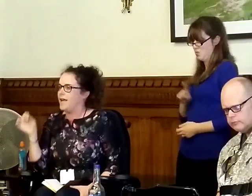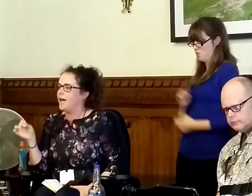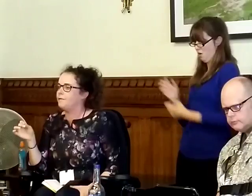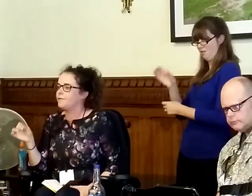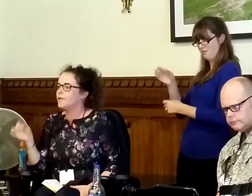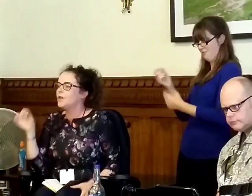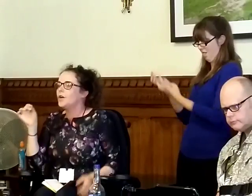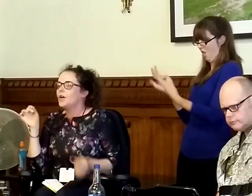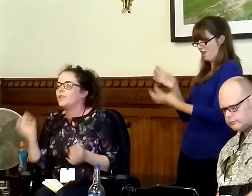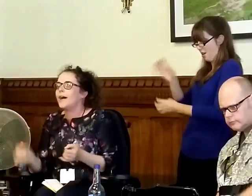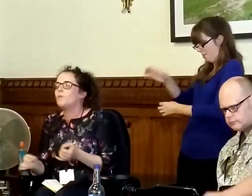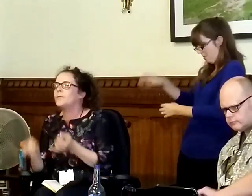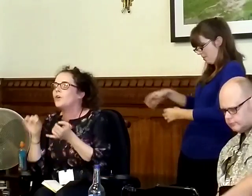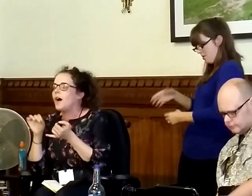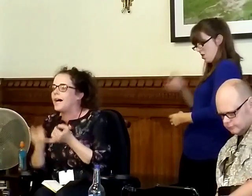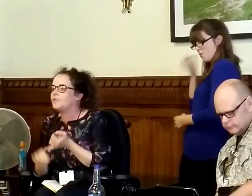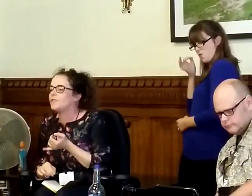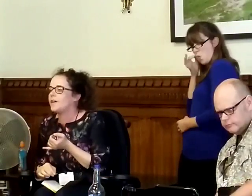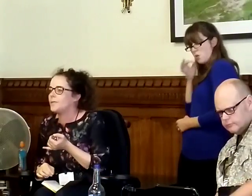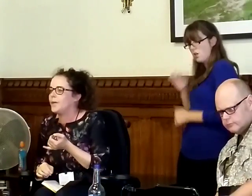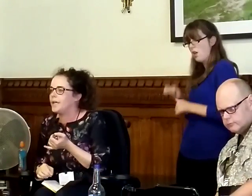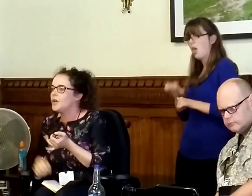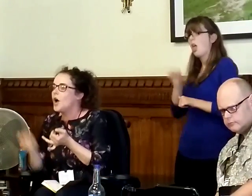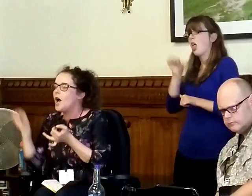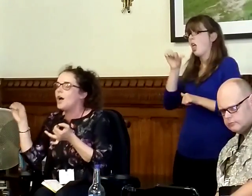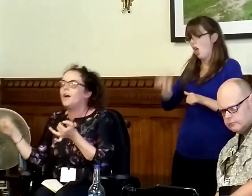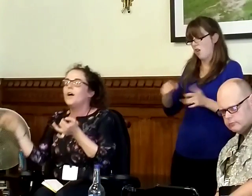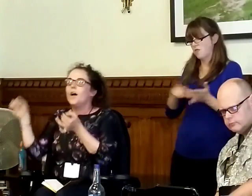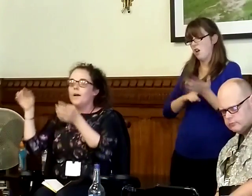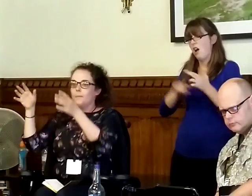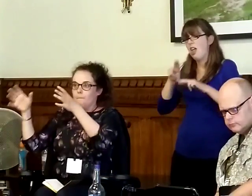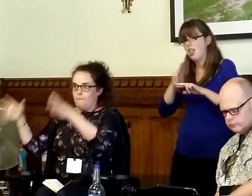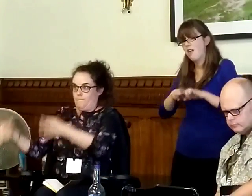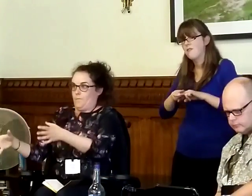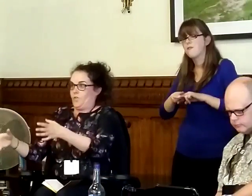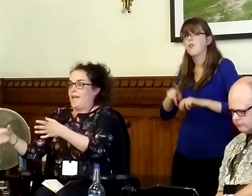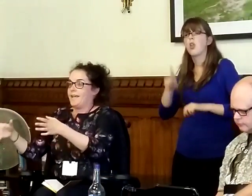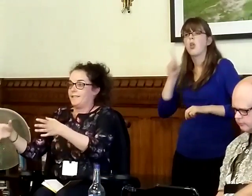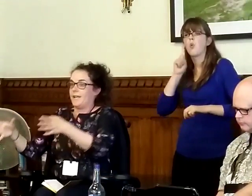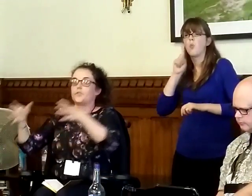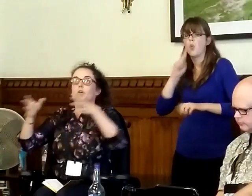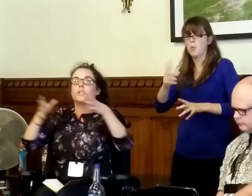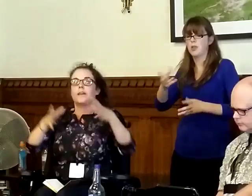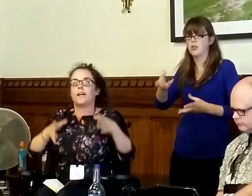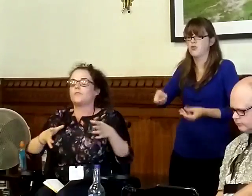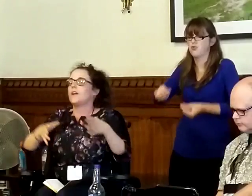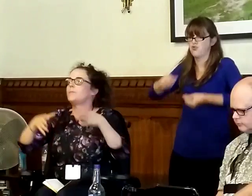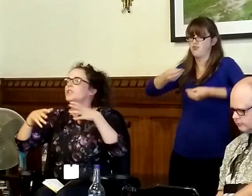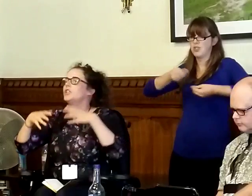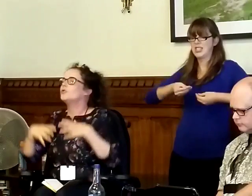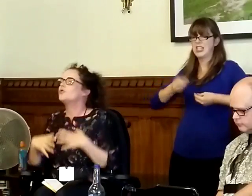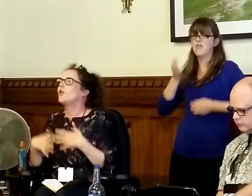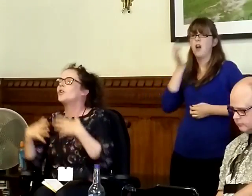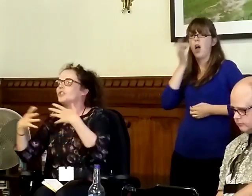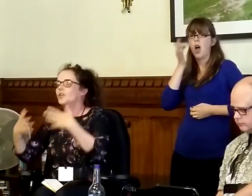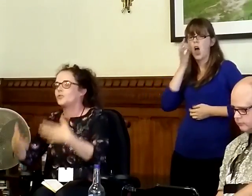After the ILF, that woman got hydrotherapy. Her care staff took her to hydrotherapy. She got stronger. She